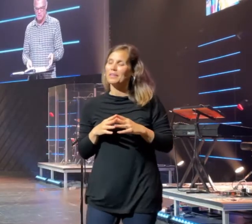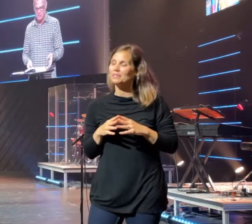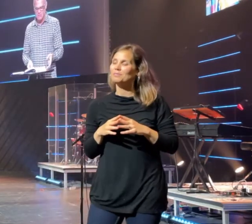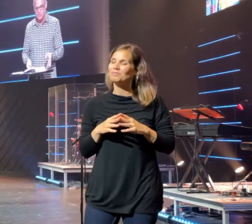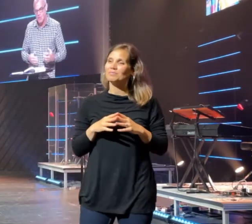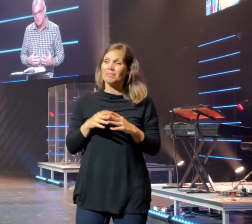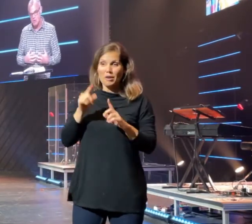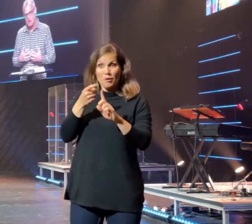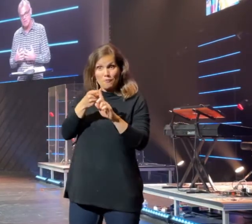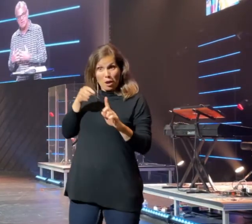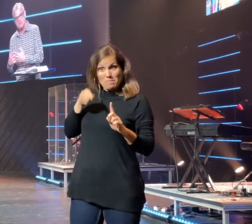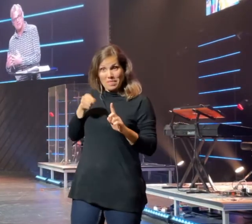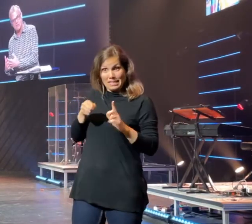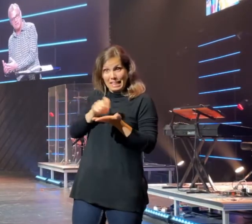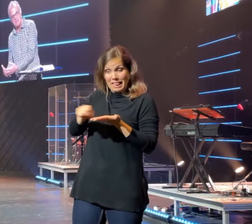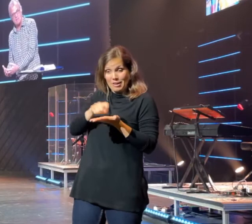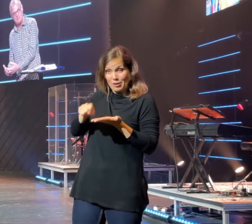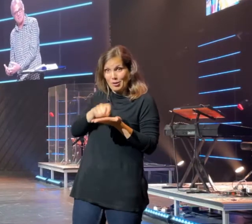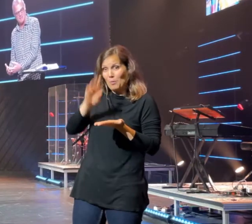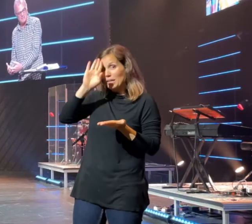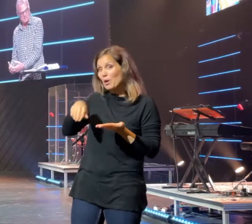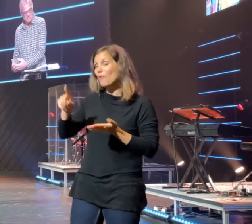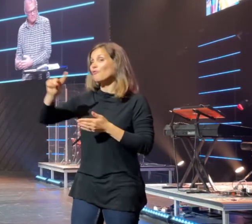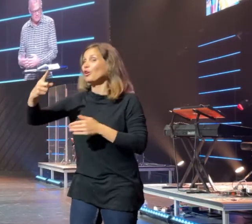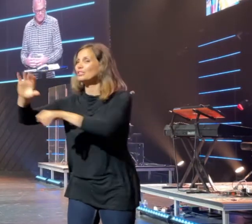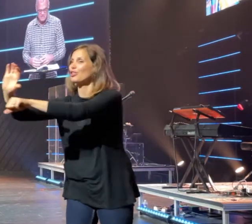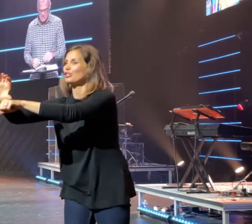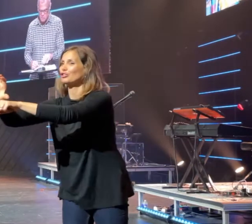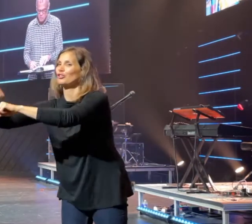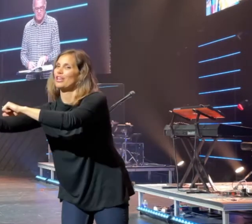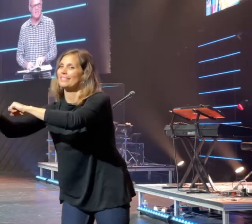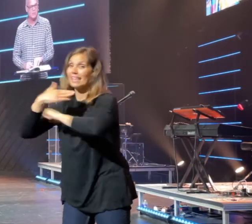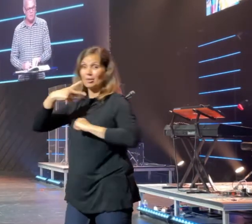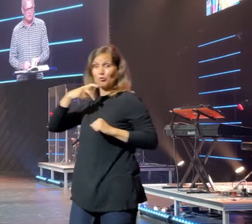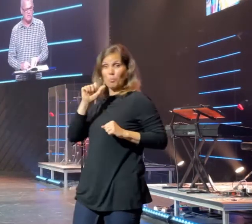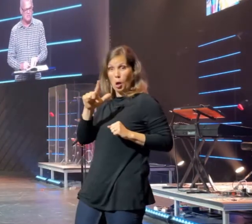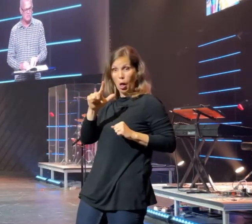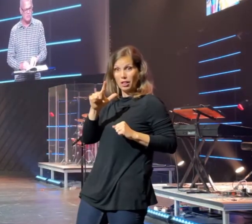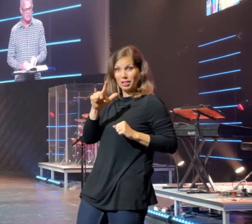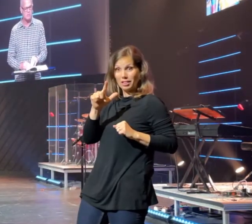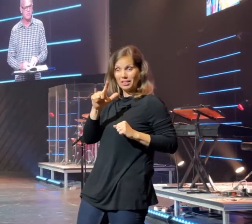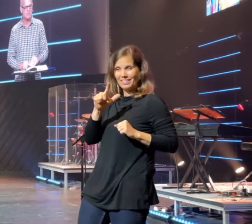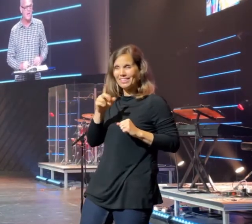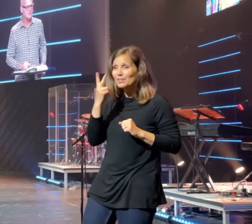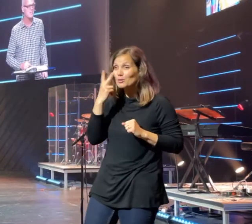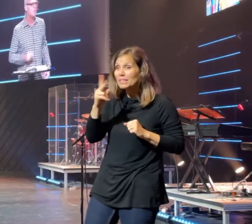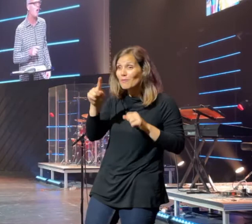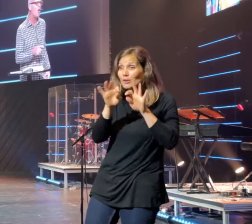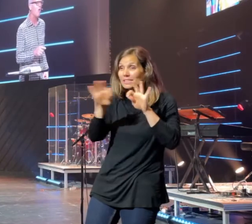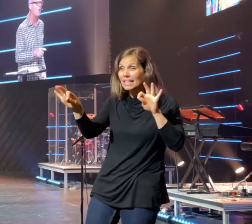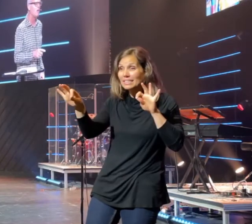that was from the congregation to him, and it says what we say, what was mentioned in this very first passage.